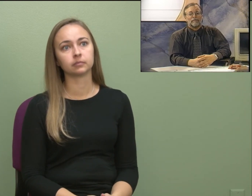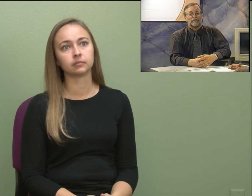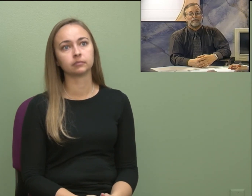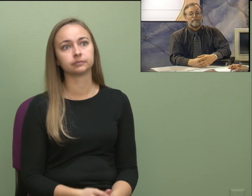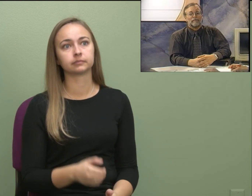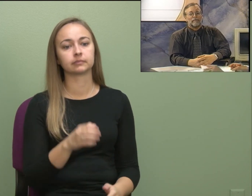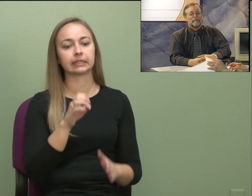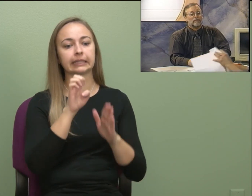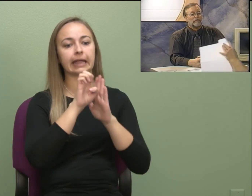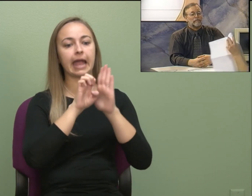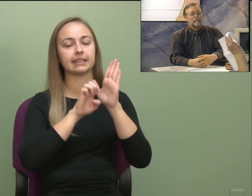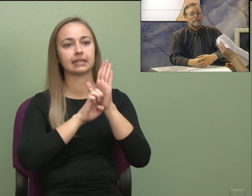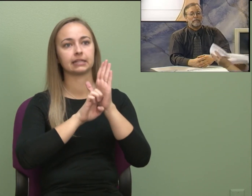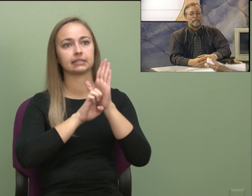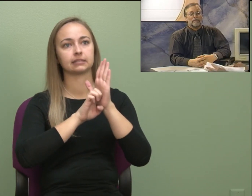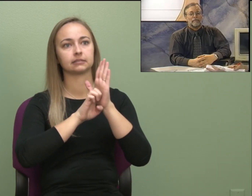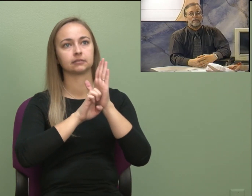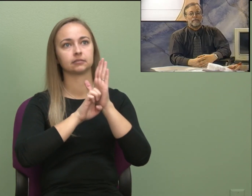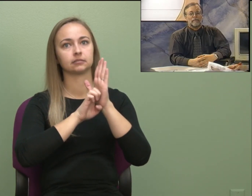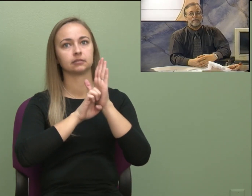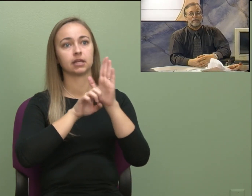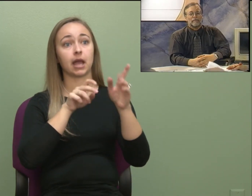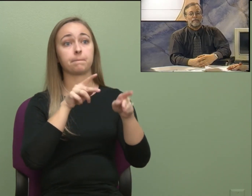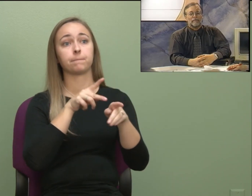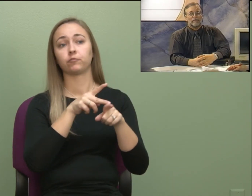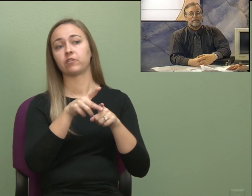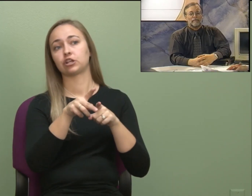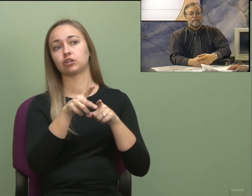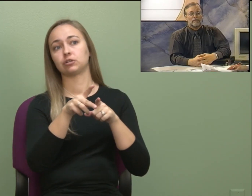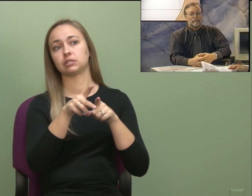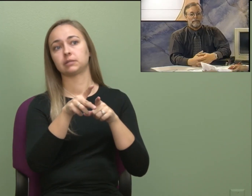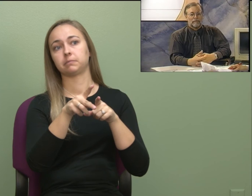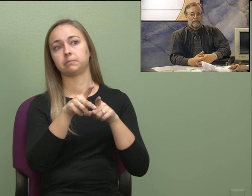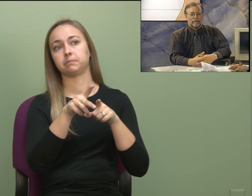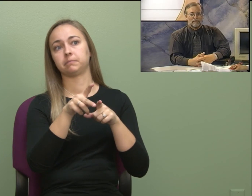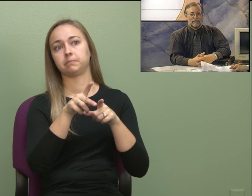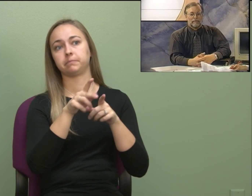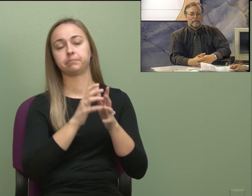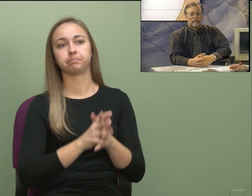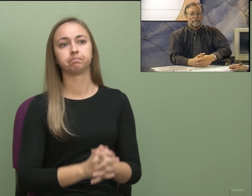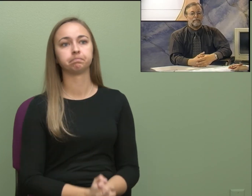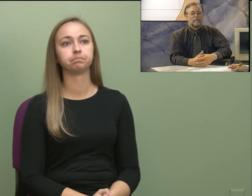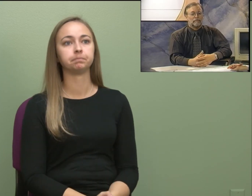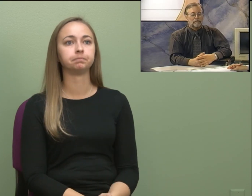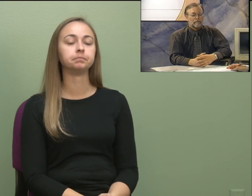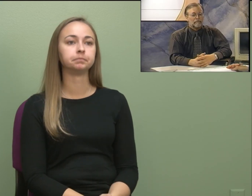your ethics and your professionalism. And